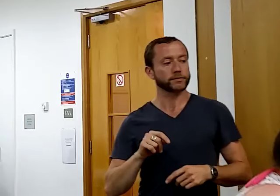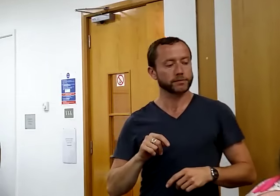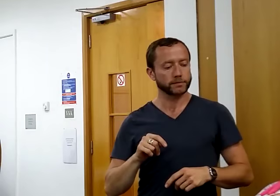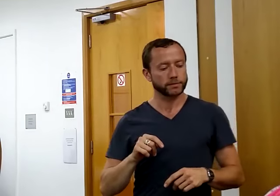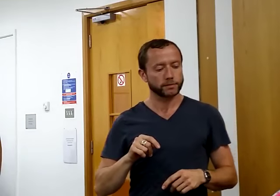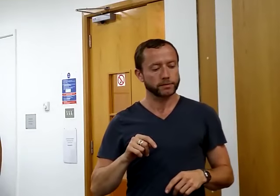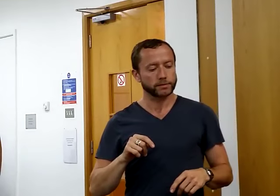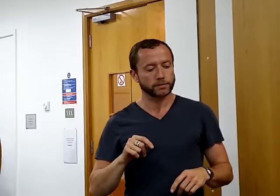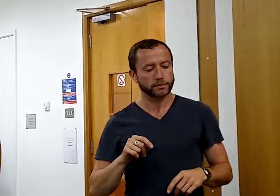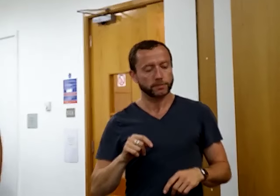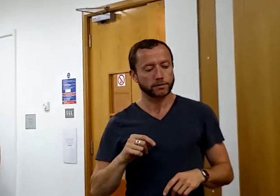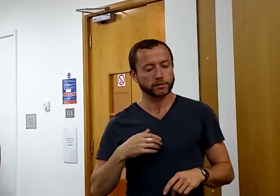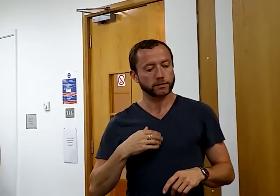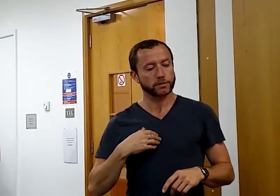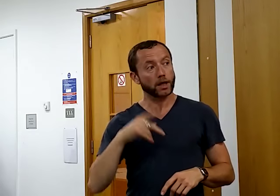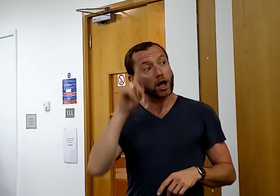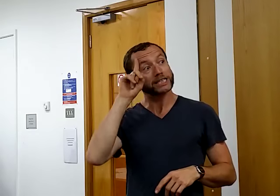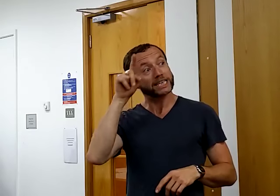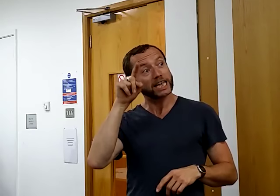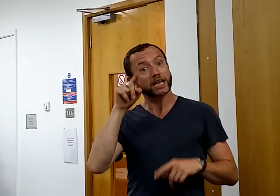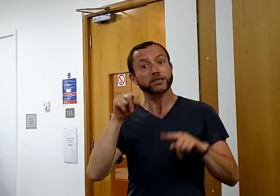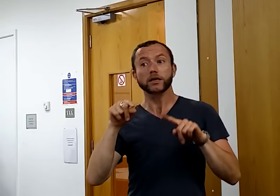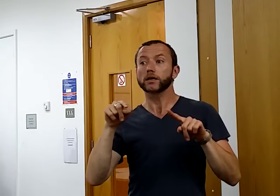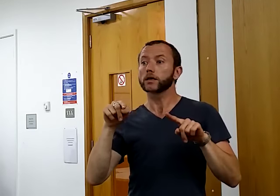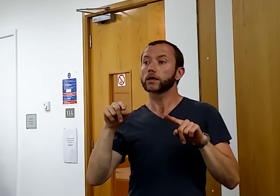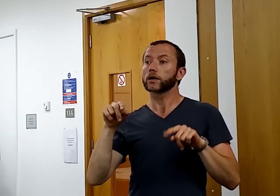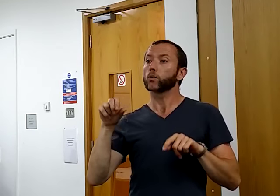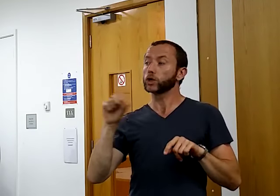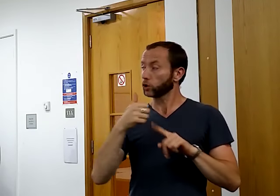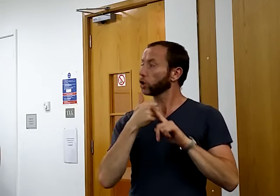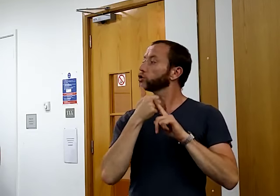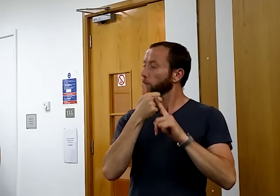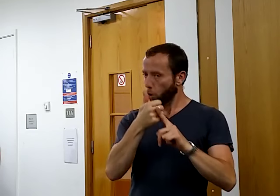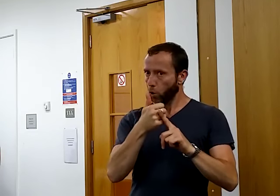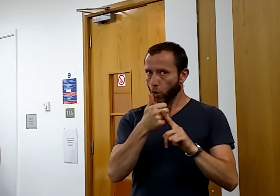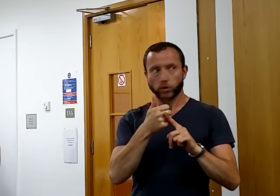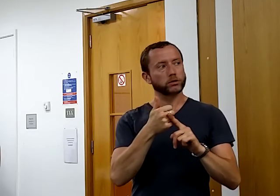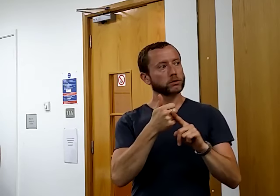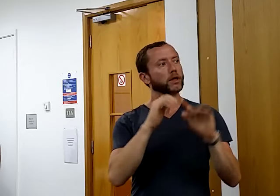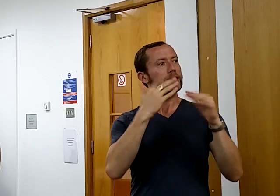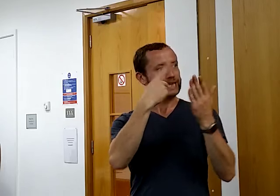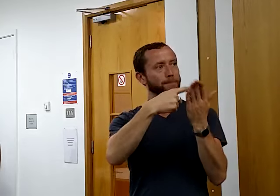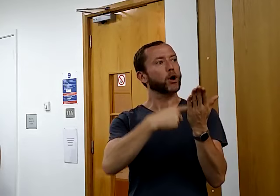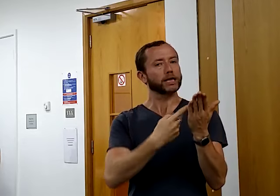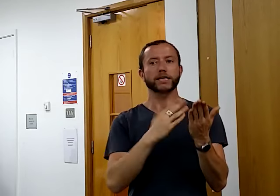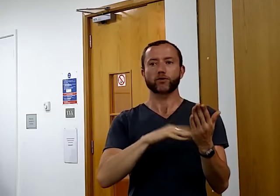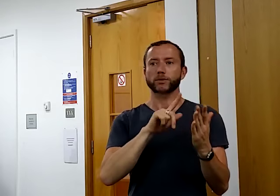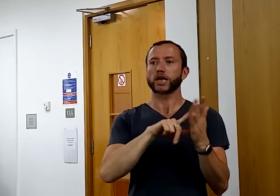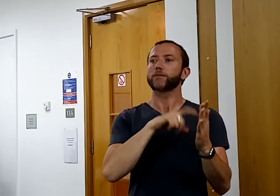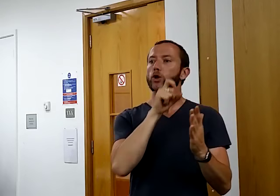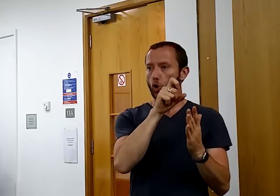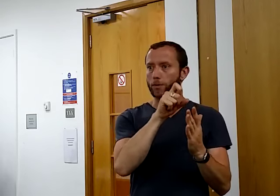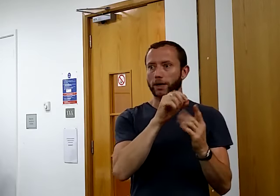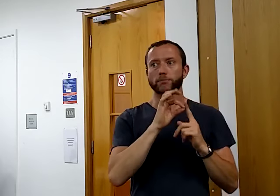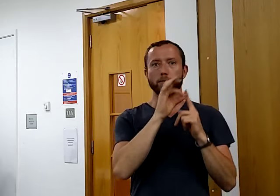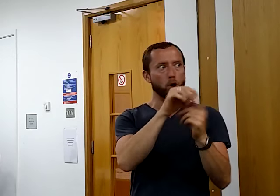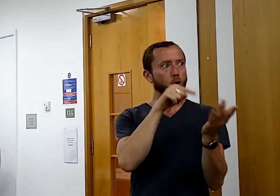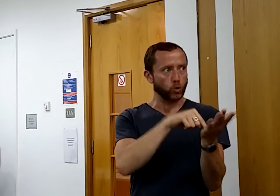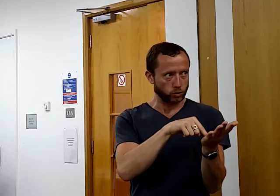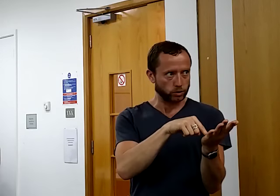suggest that we not only support the 10 policies that Jeremy has put forward, but